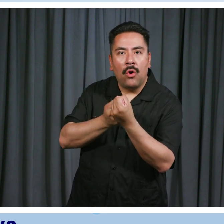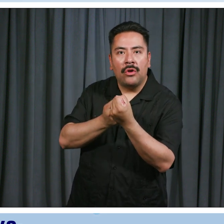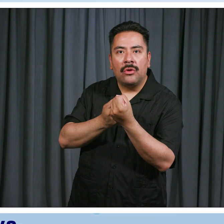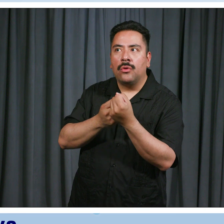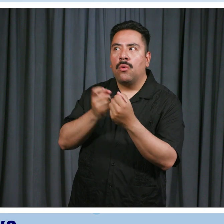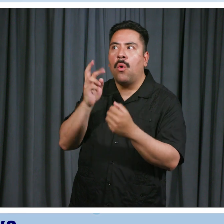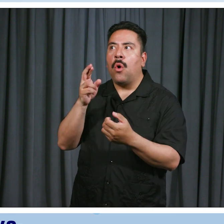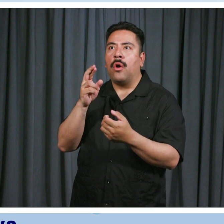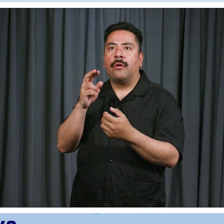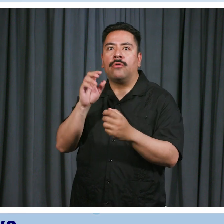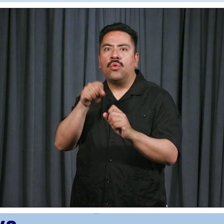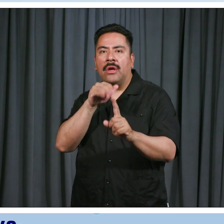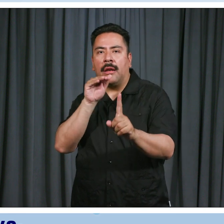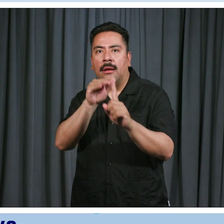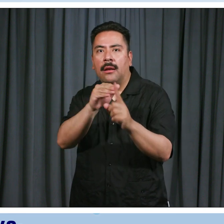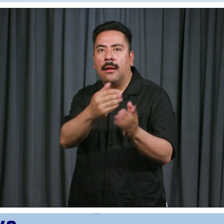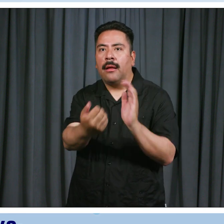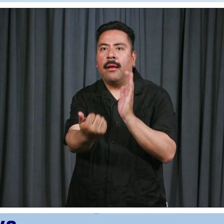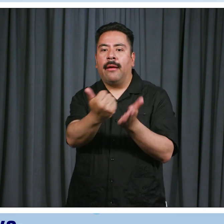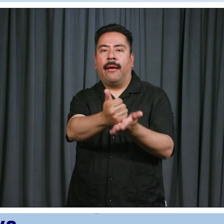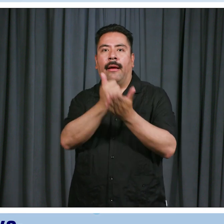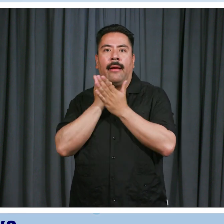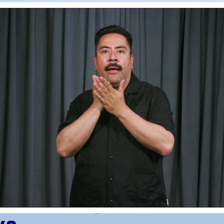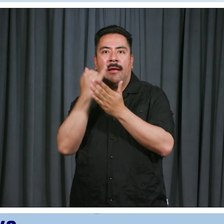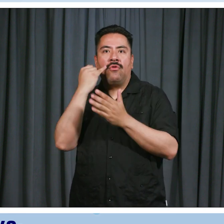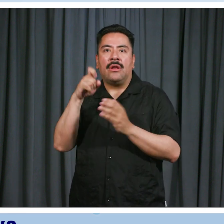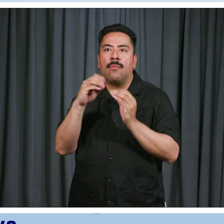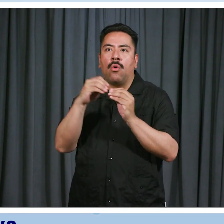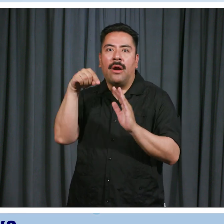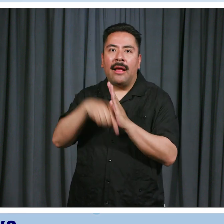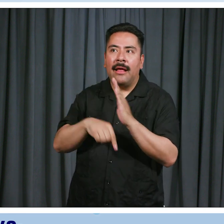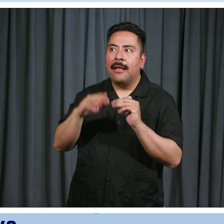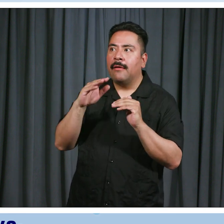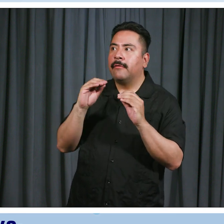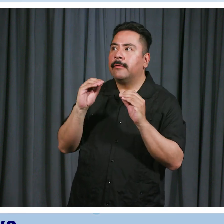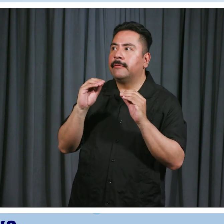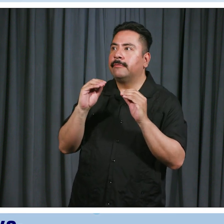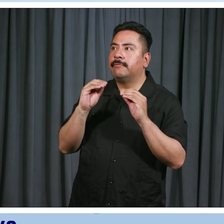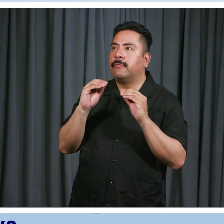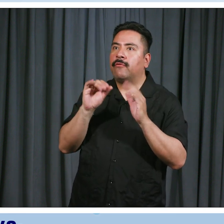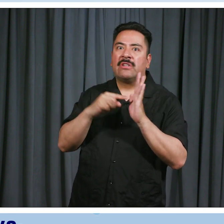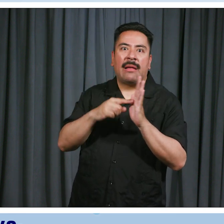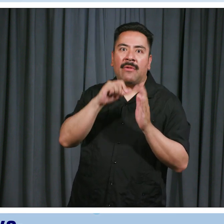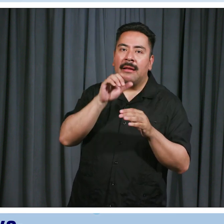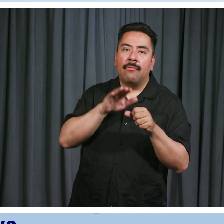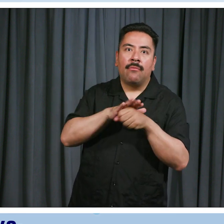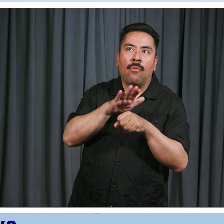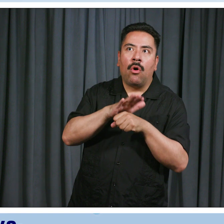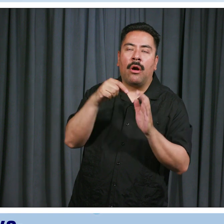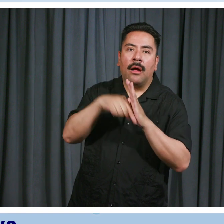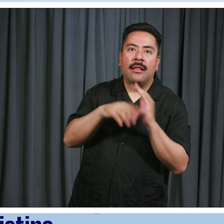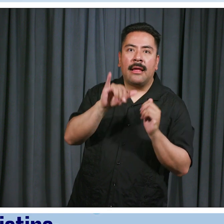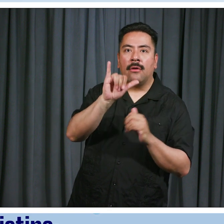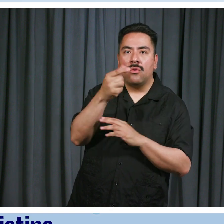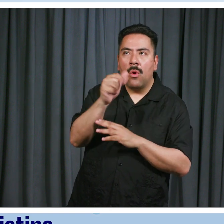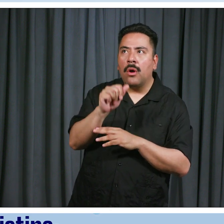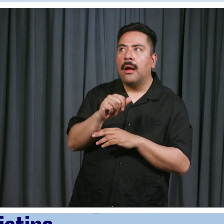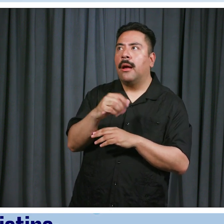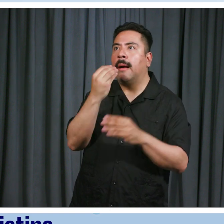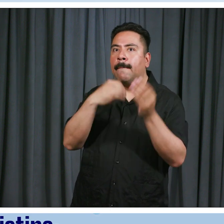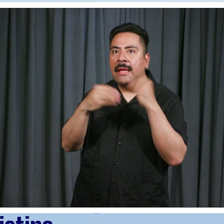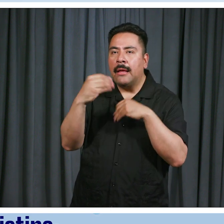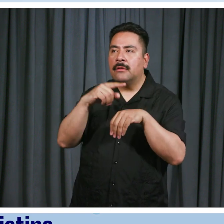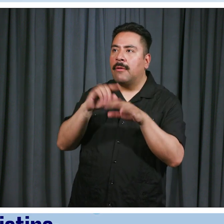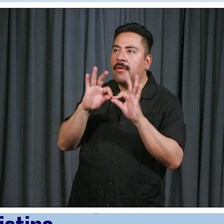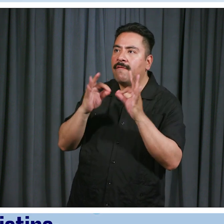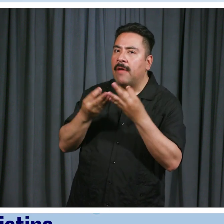you need something more intensive than yoga or a walk or a good meal or time with family. Yeah,